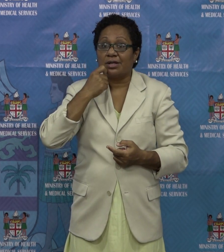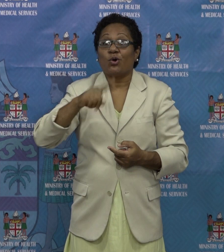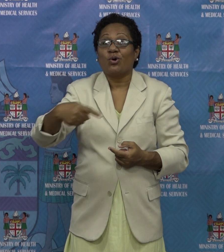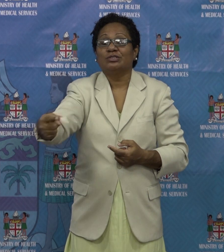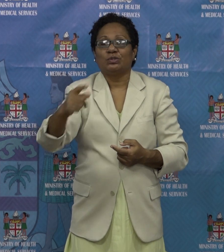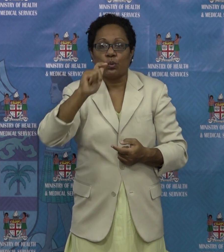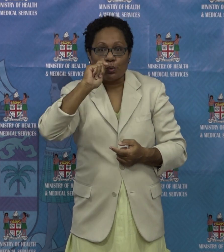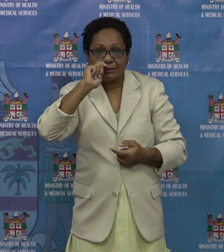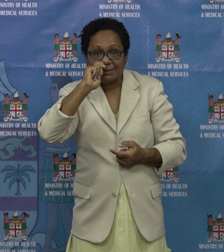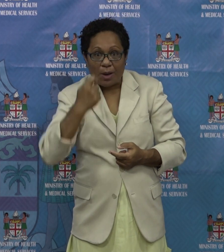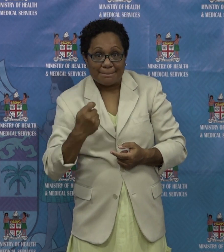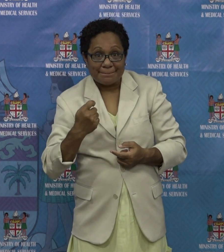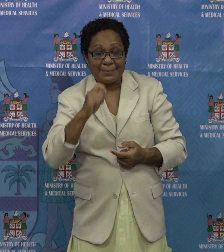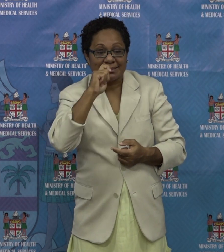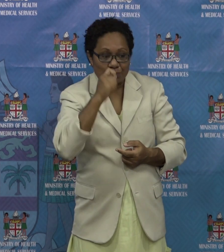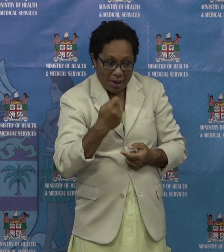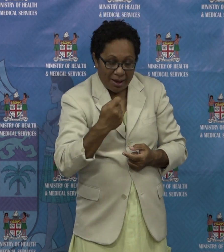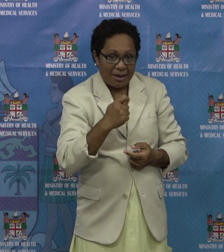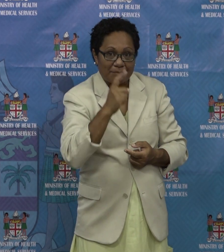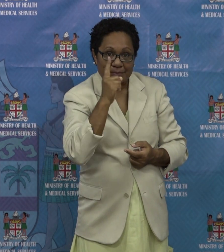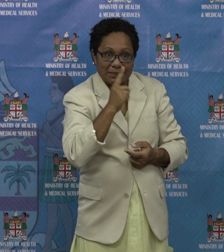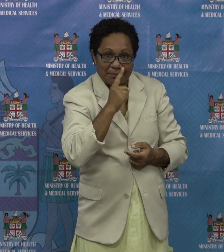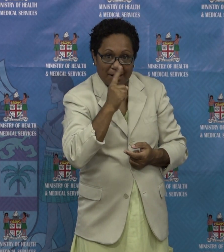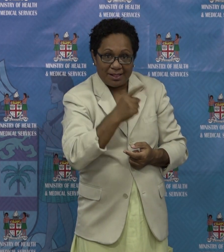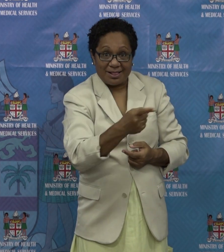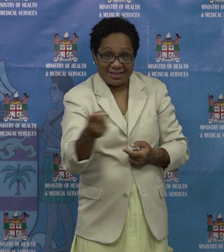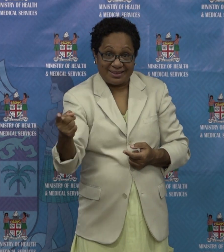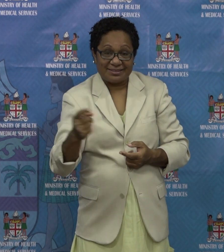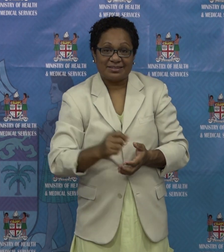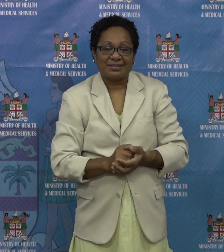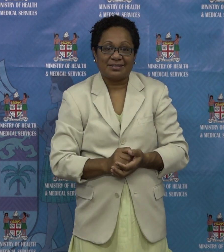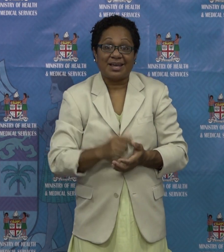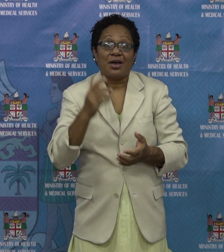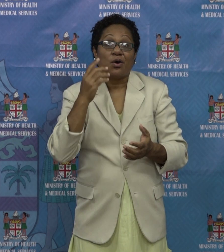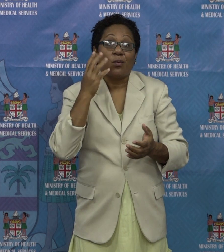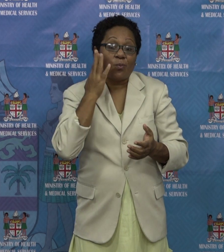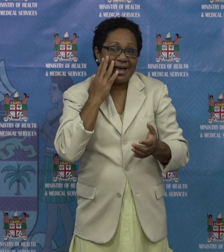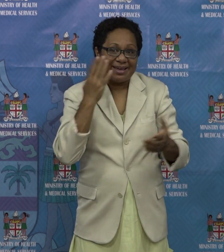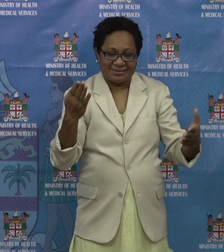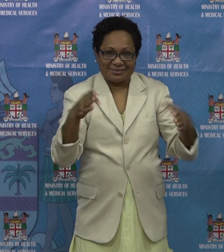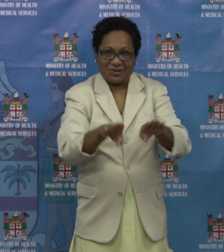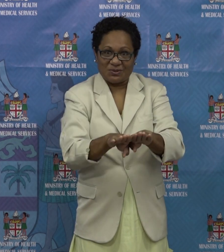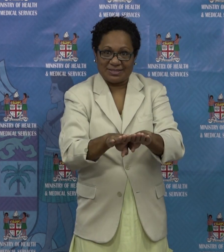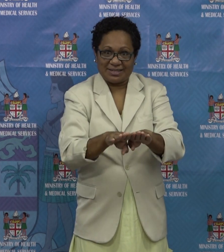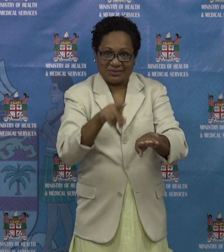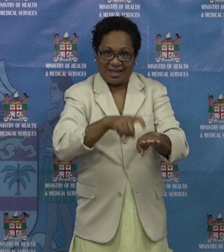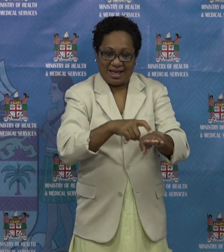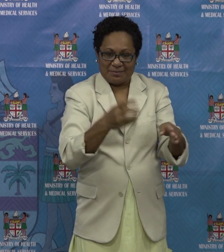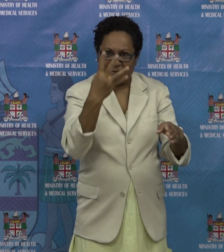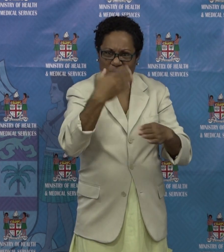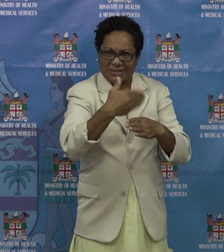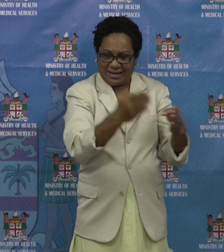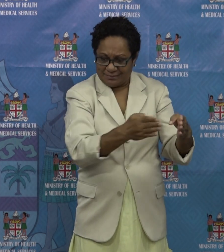swab people as we go through the lockdown that we are anticipating the next 4